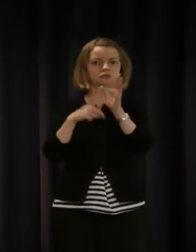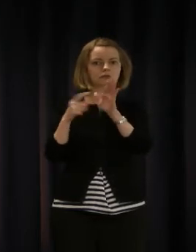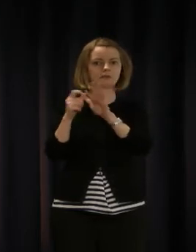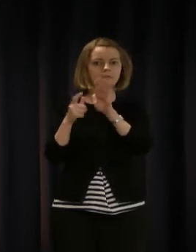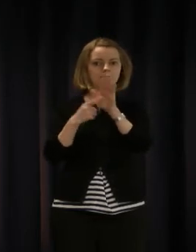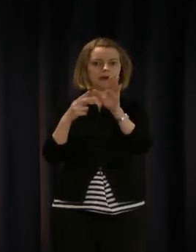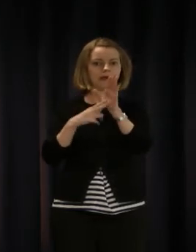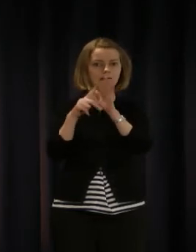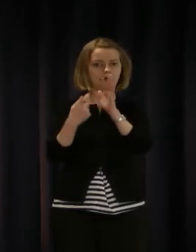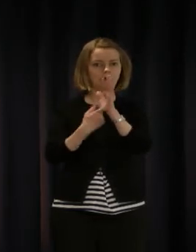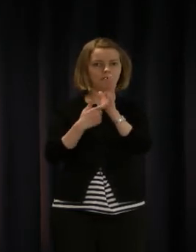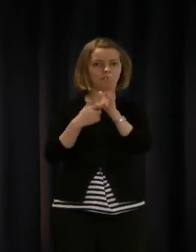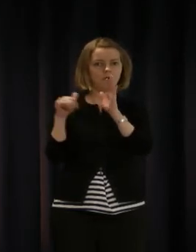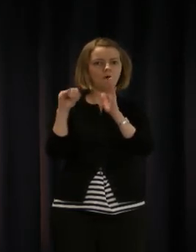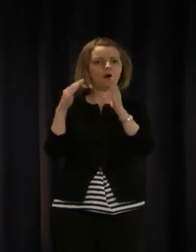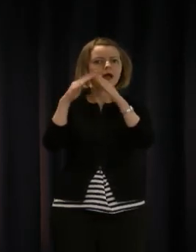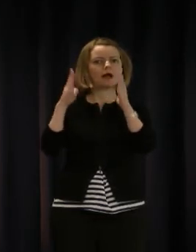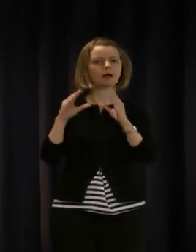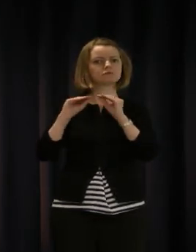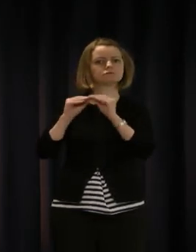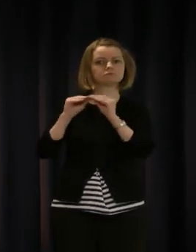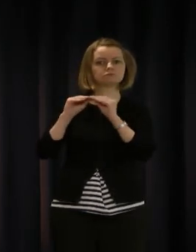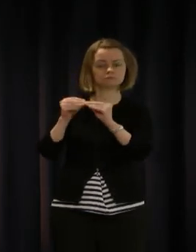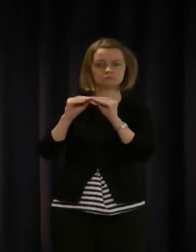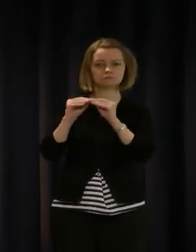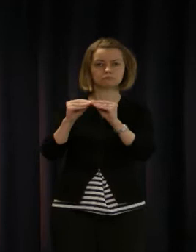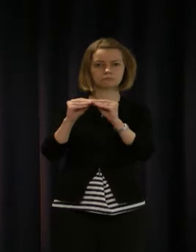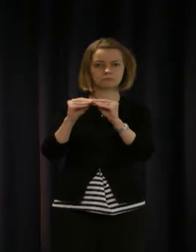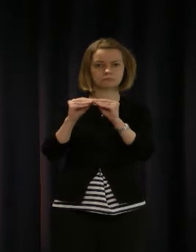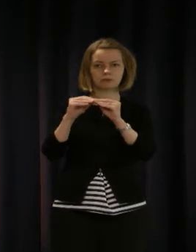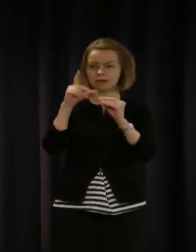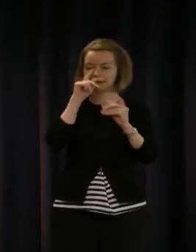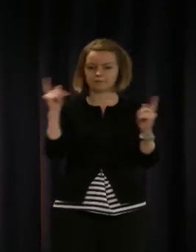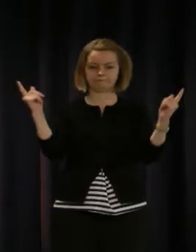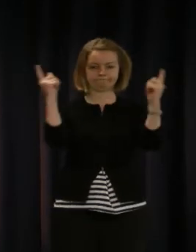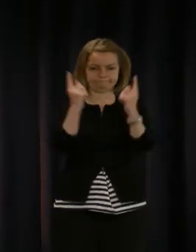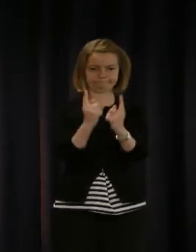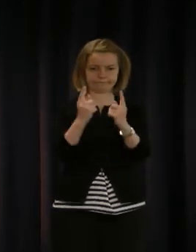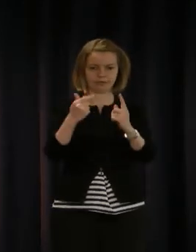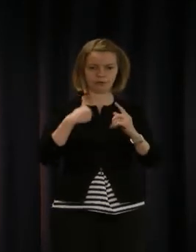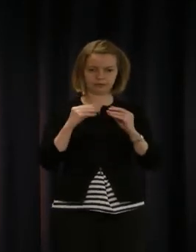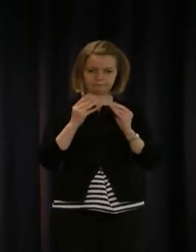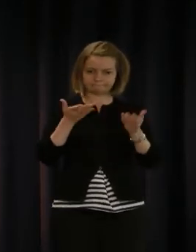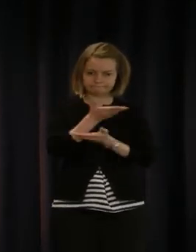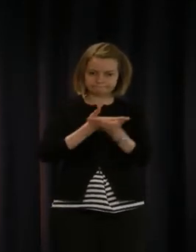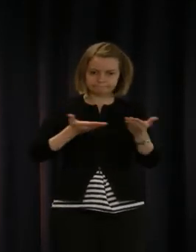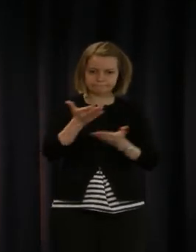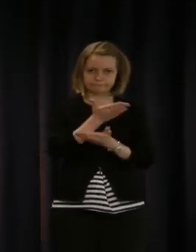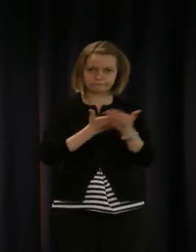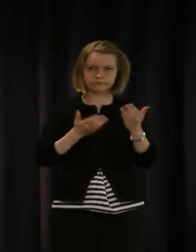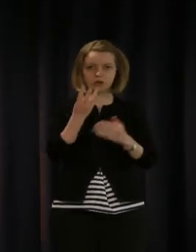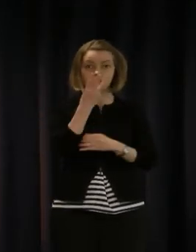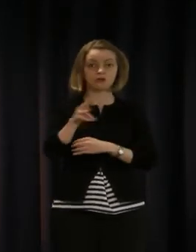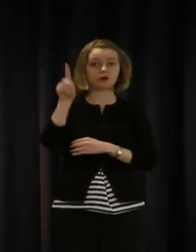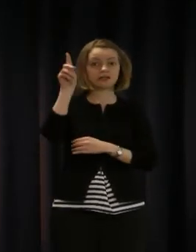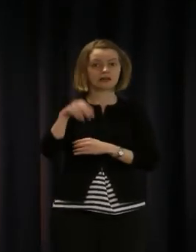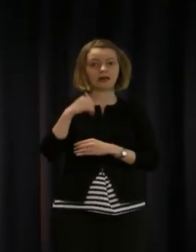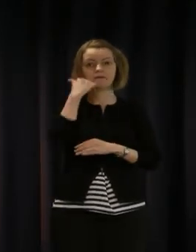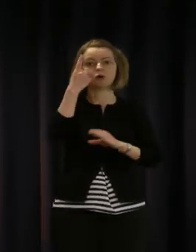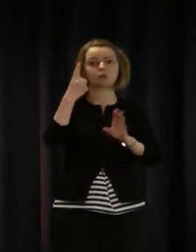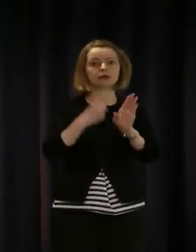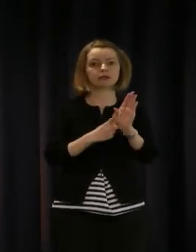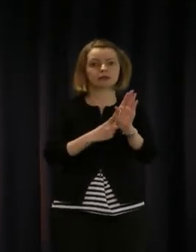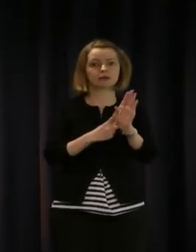brokers and others. Each year we deal with over 30,000 disputes.